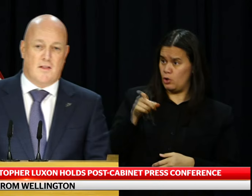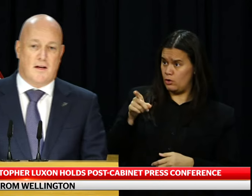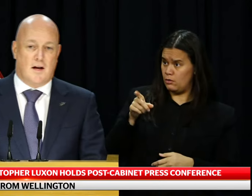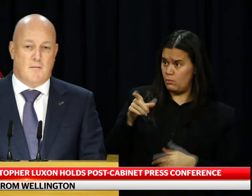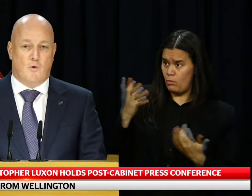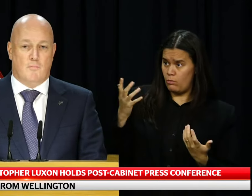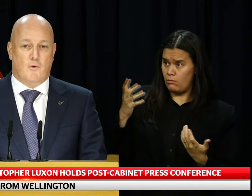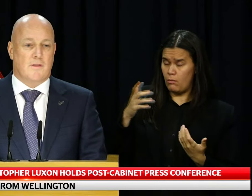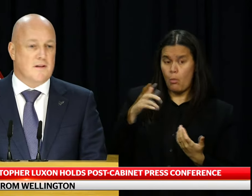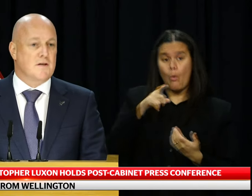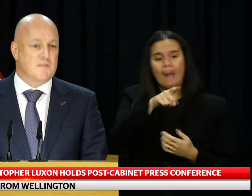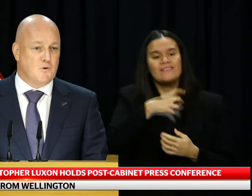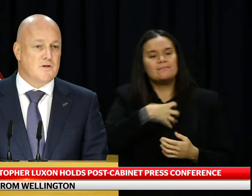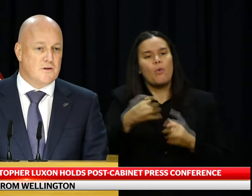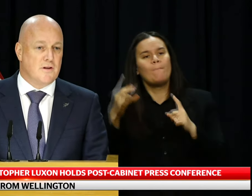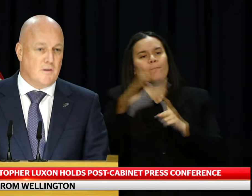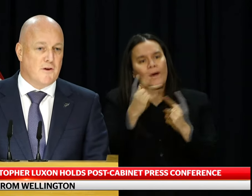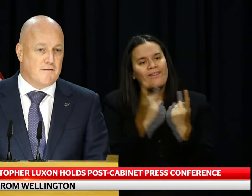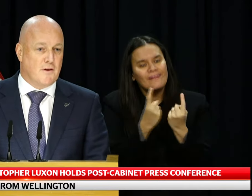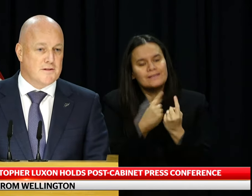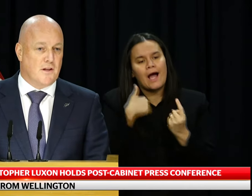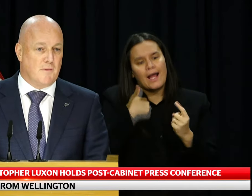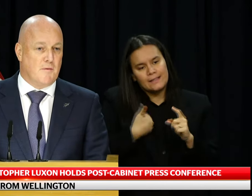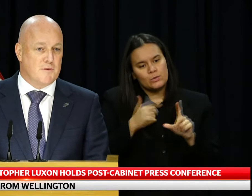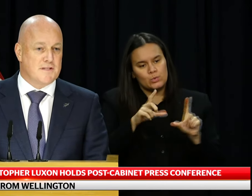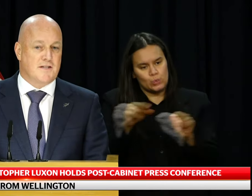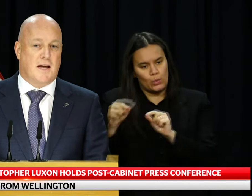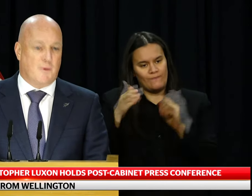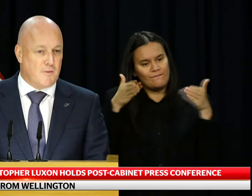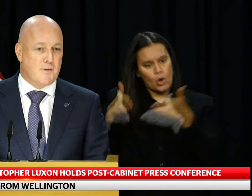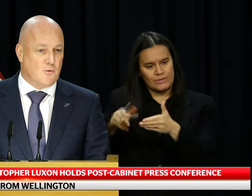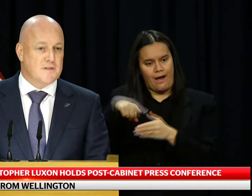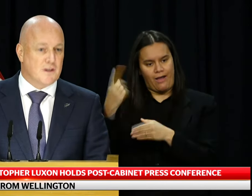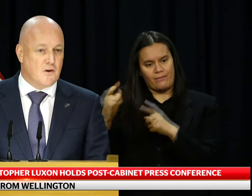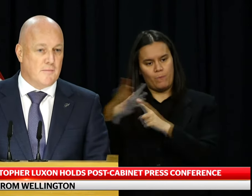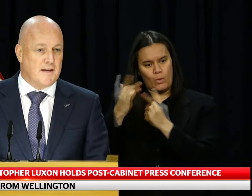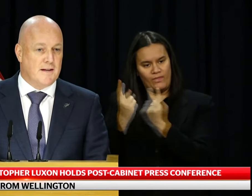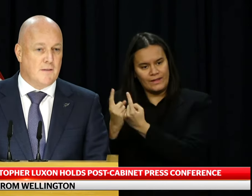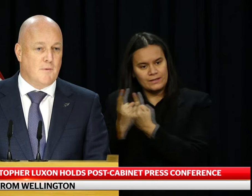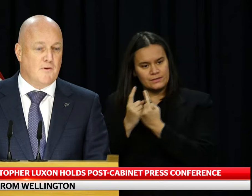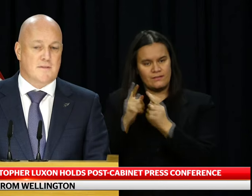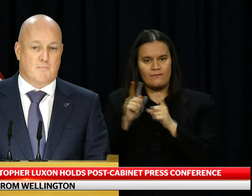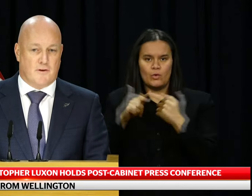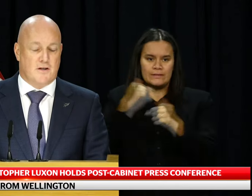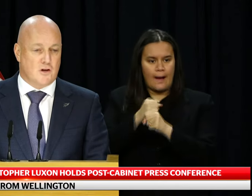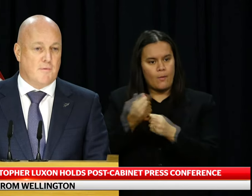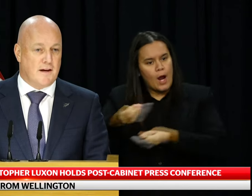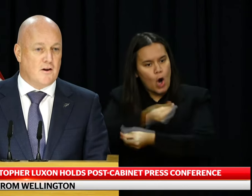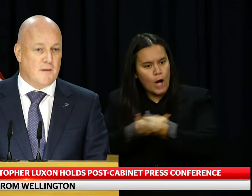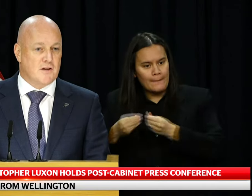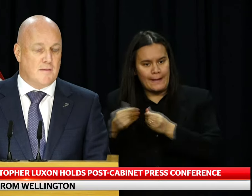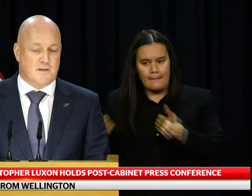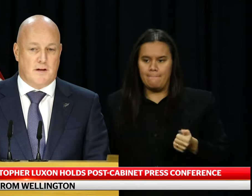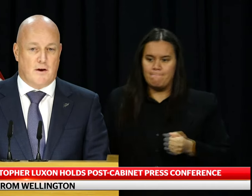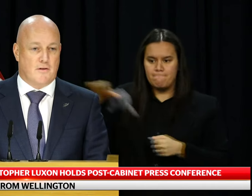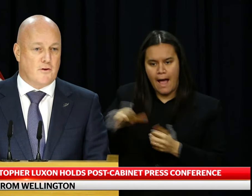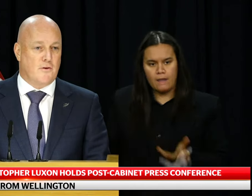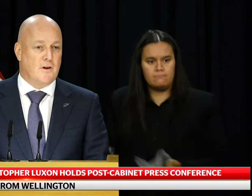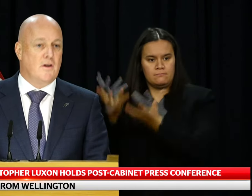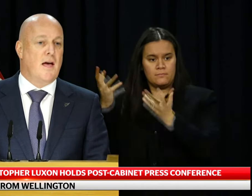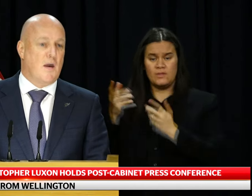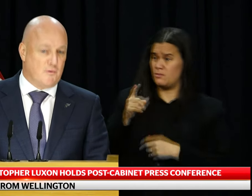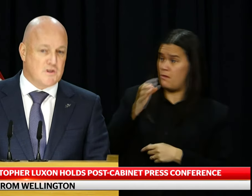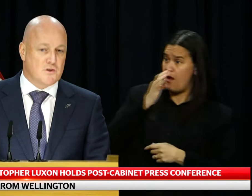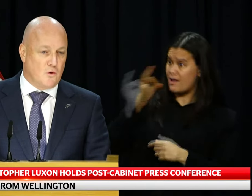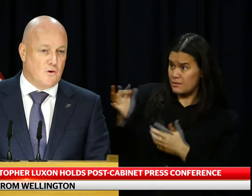there's a lot of other more important things I just put to you that I'm pretty focused on at the moment, which is actually how we rebuild this economy when we've got some pretty choppy economic times that we're going